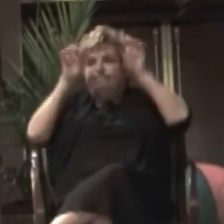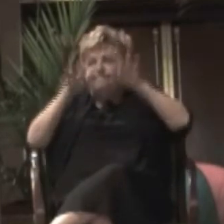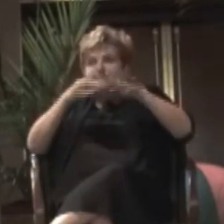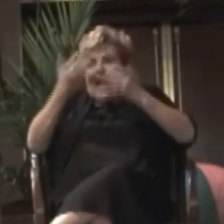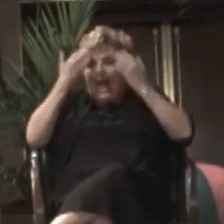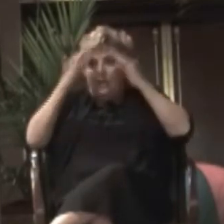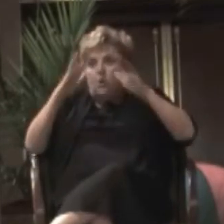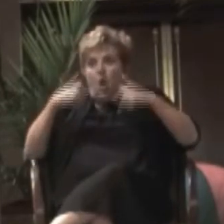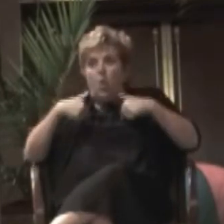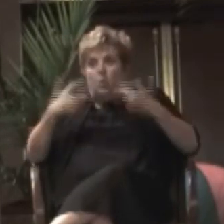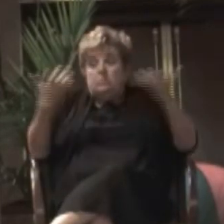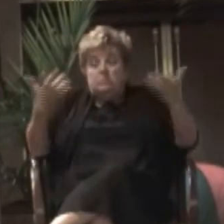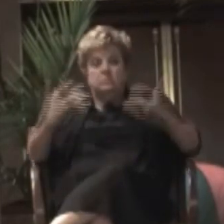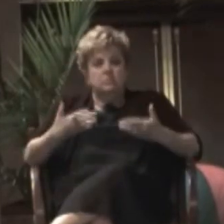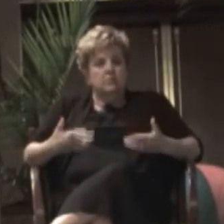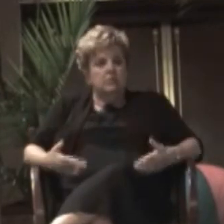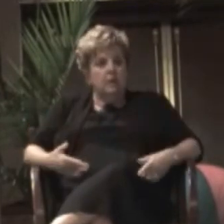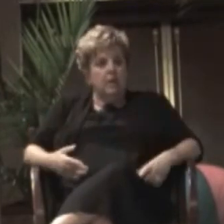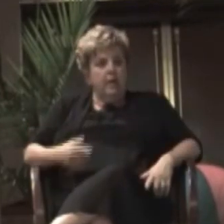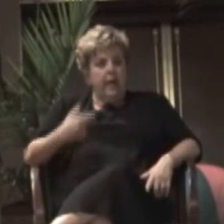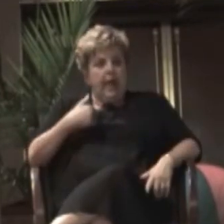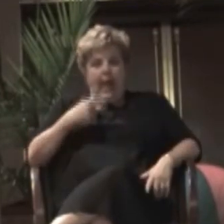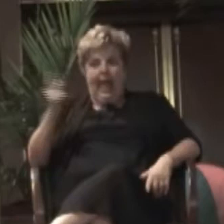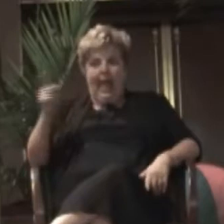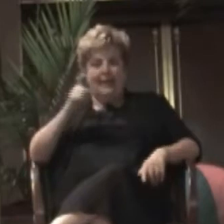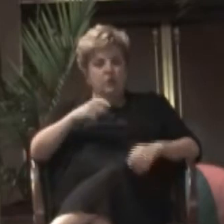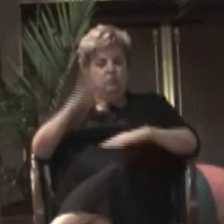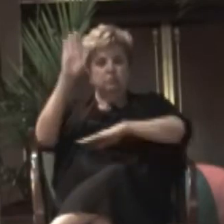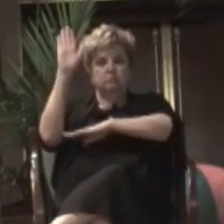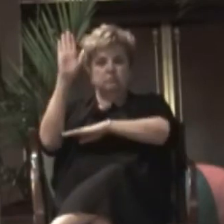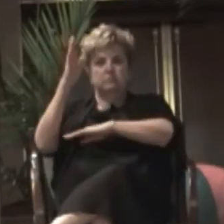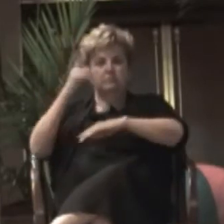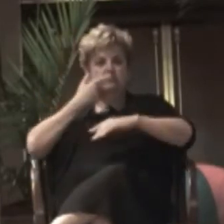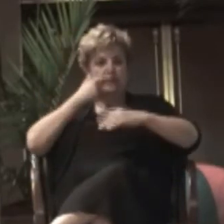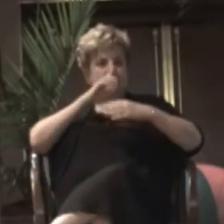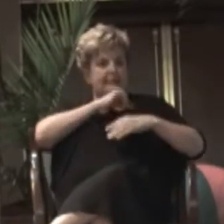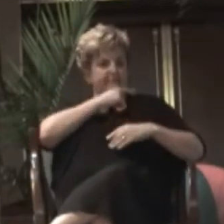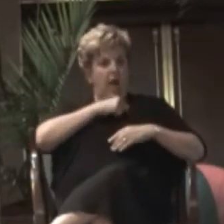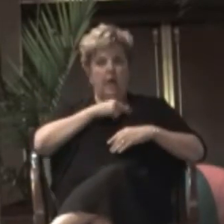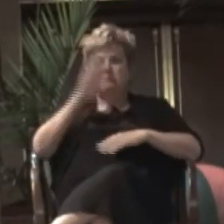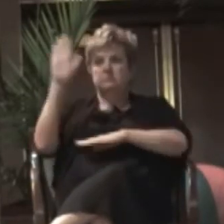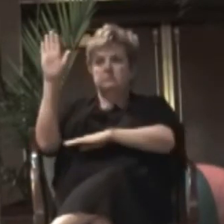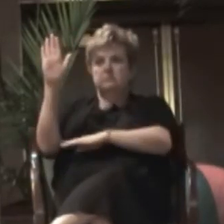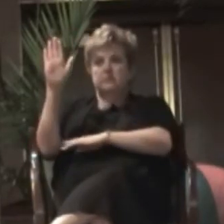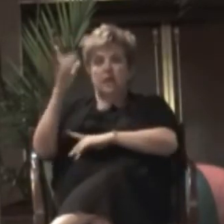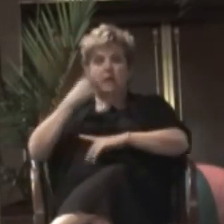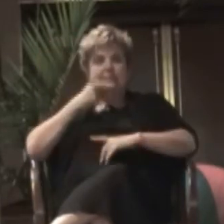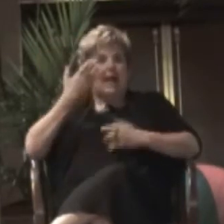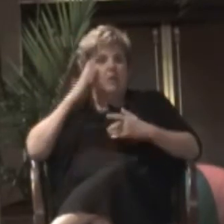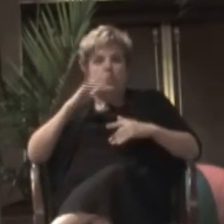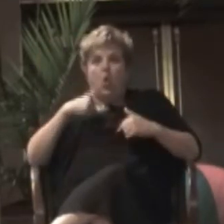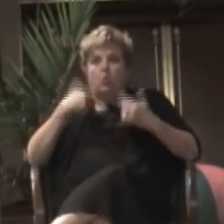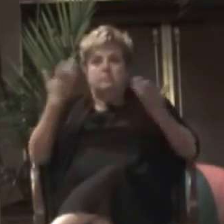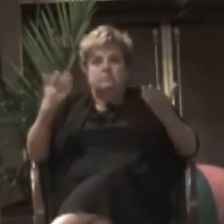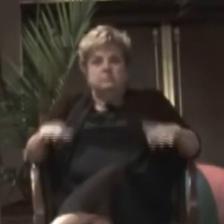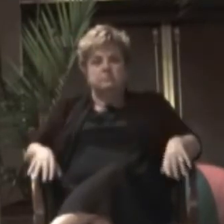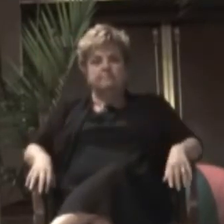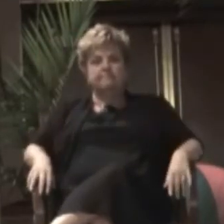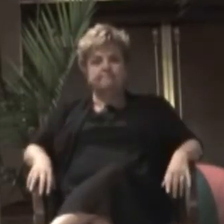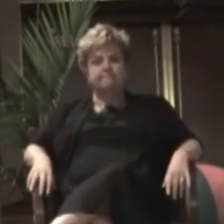to have said something, the only thing I could say is, I'm sorry, I don't know. I don't know. That's the hell of blackouts. And they could have told me I hadn't done